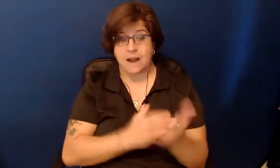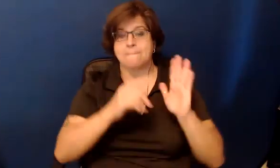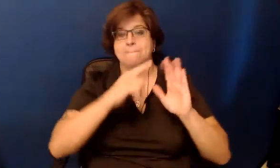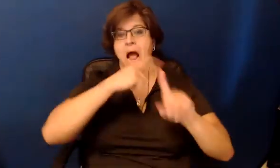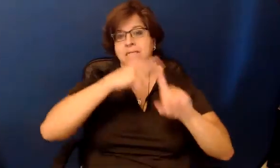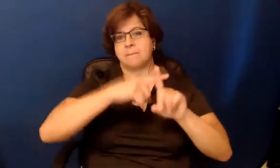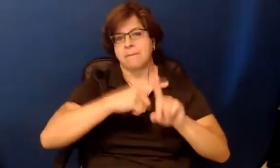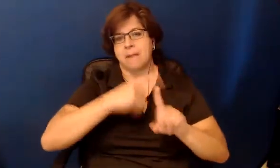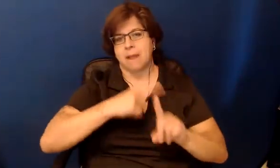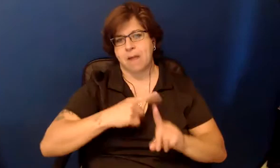And I came for the gold ring,